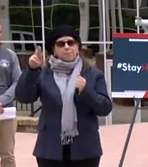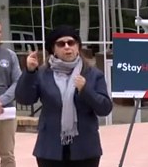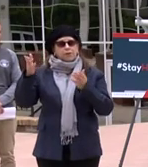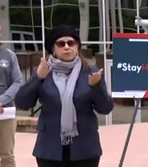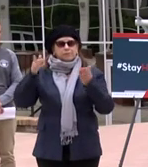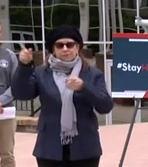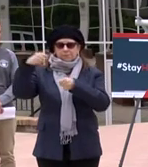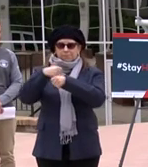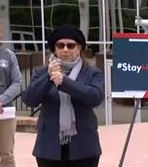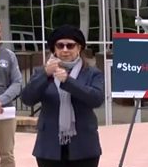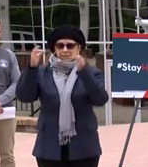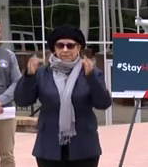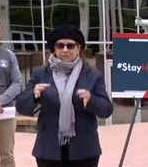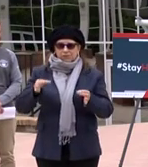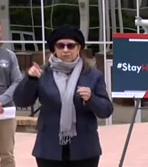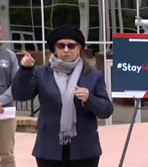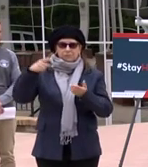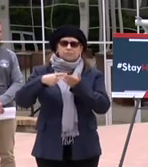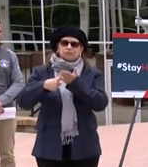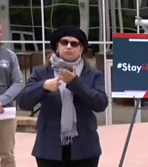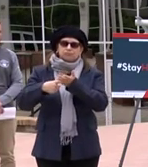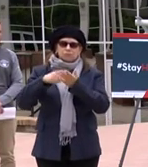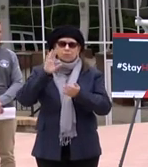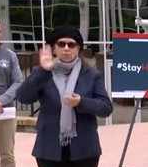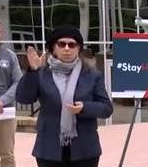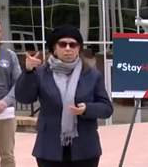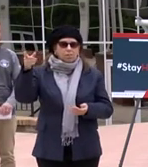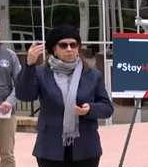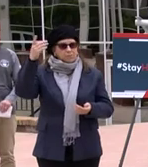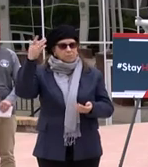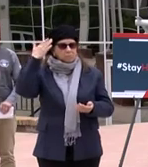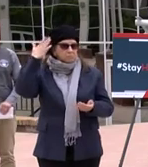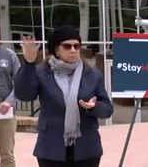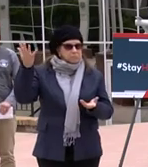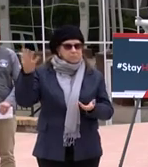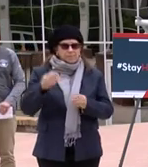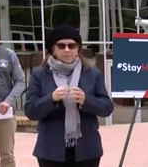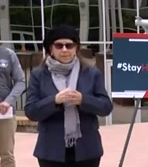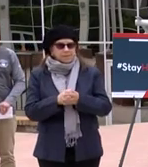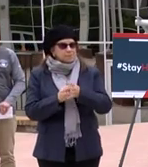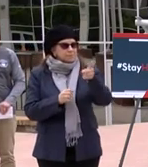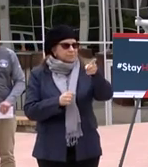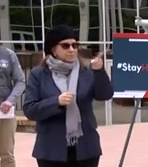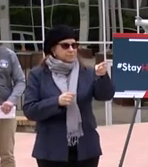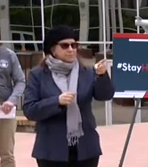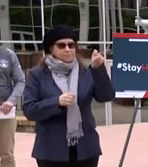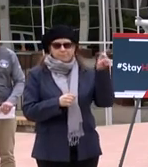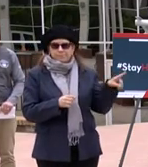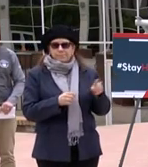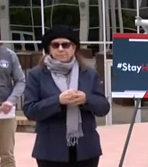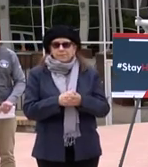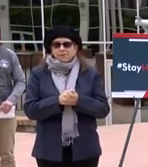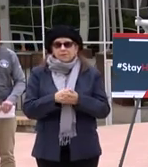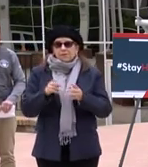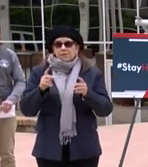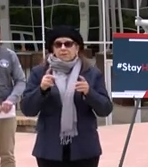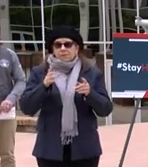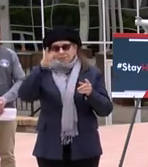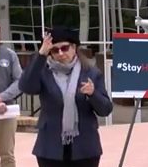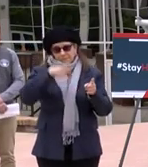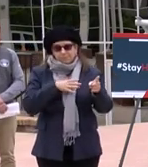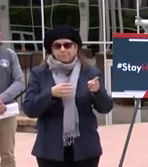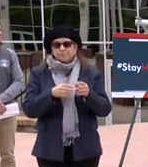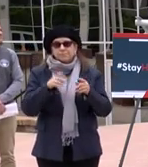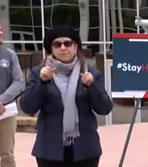St. Elizabeth's? In terms of what? Do you know how many people have tested positive? If there's anyone